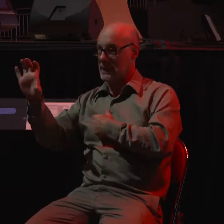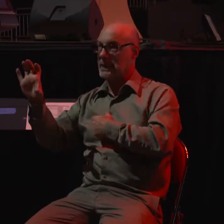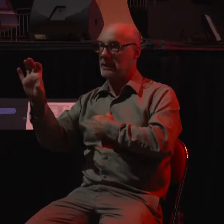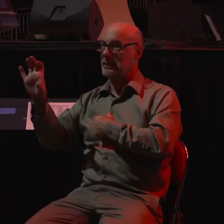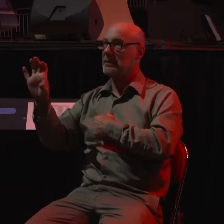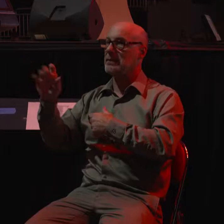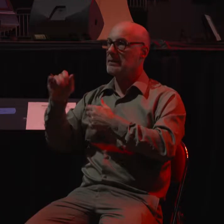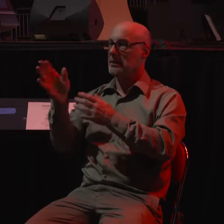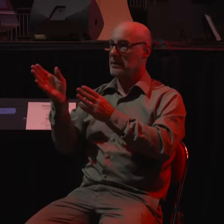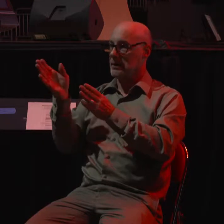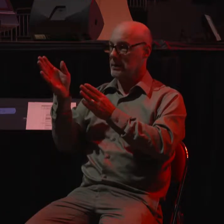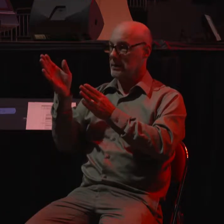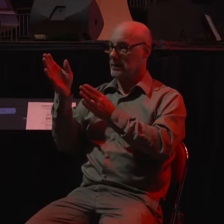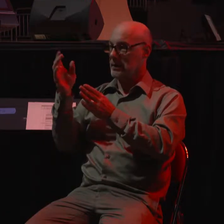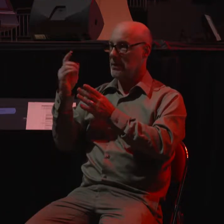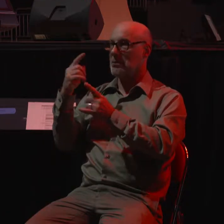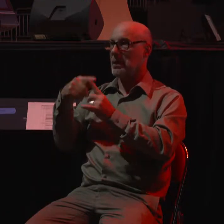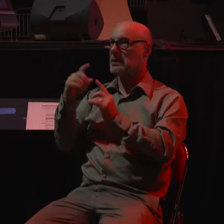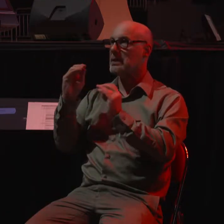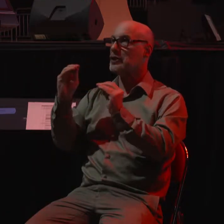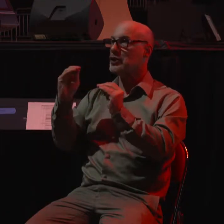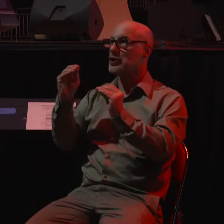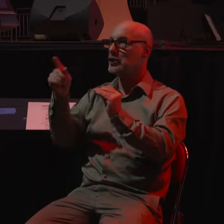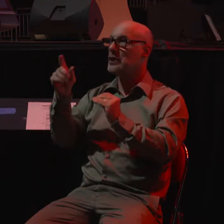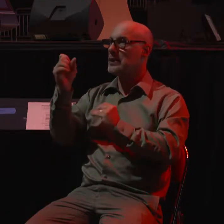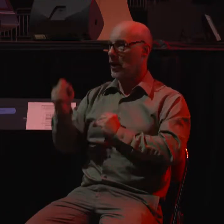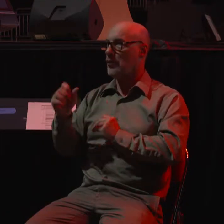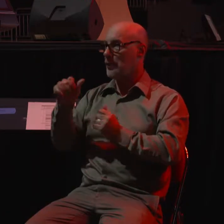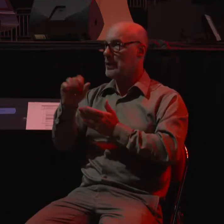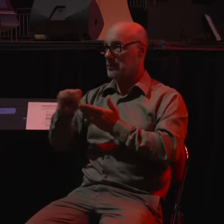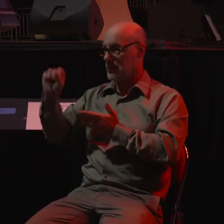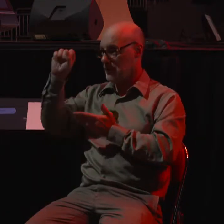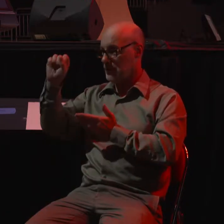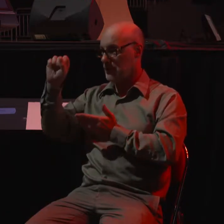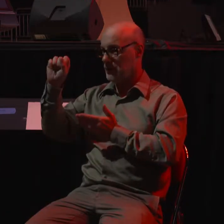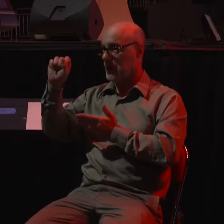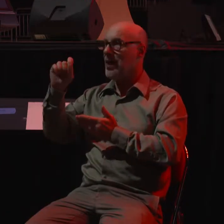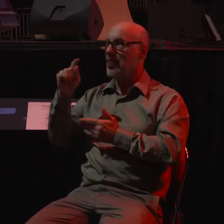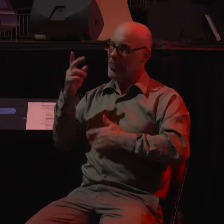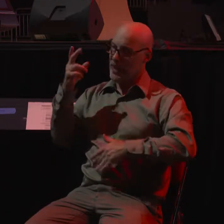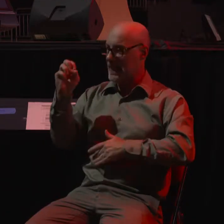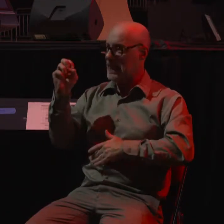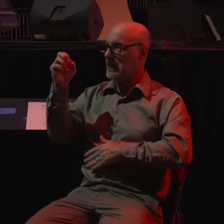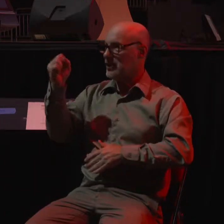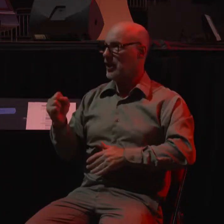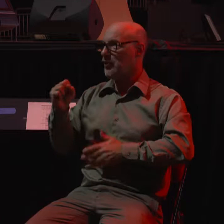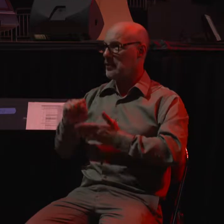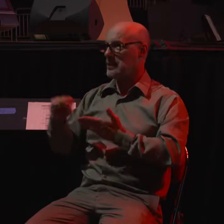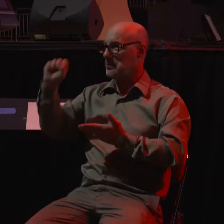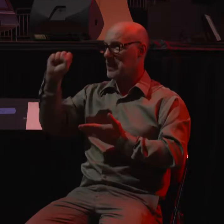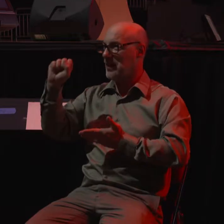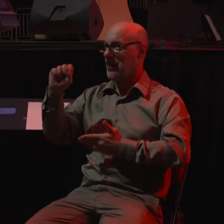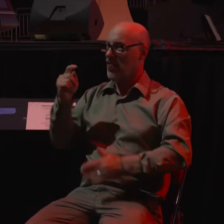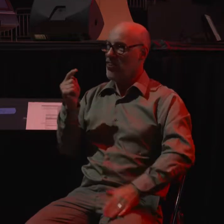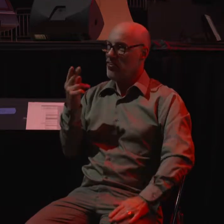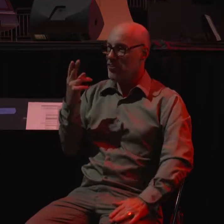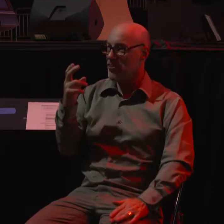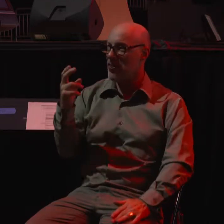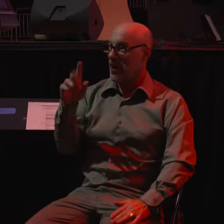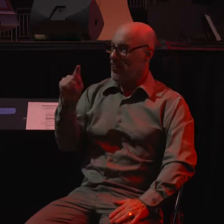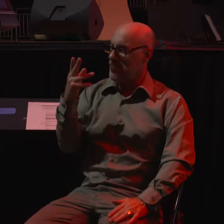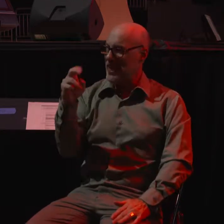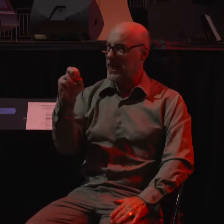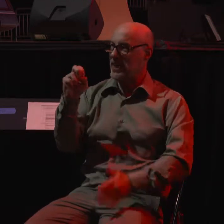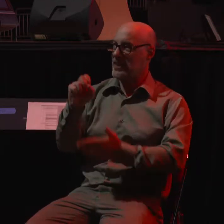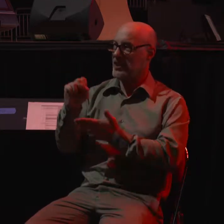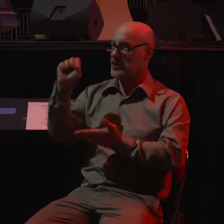Yeah. Also, professor at Southern Seminary as well. The Southern Southern Baptist Theological